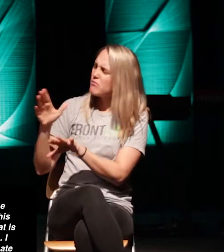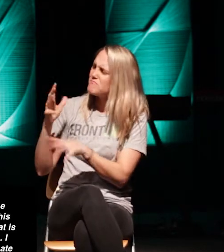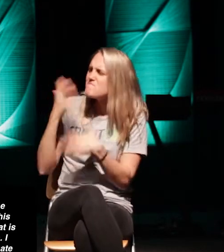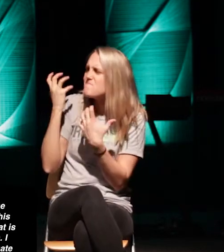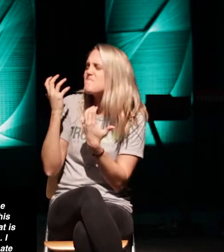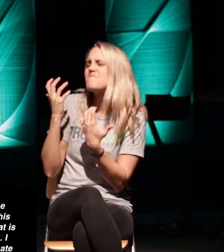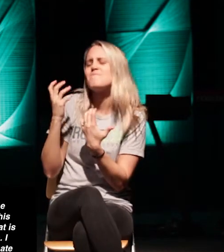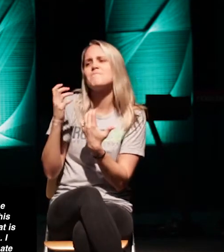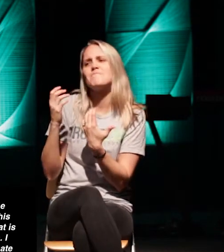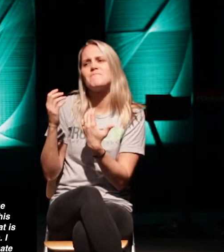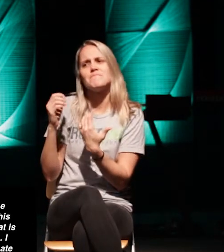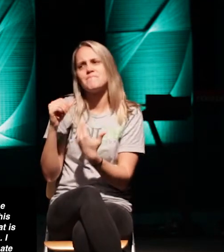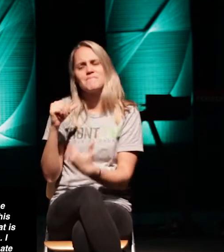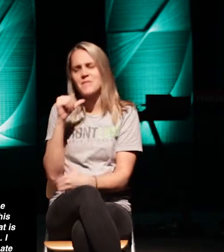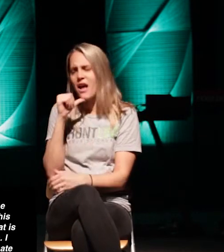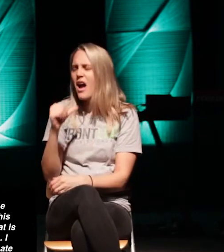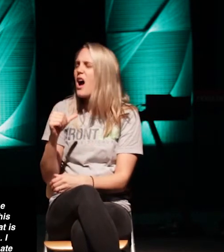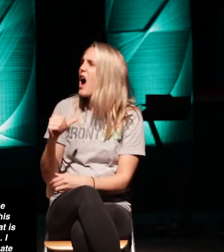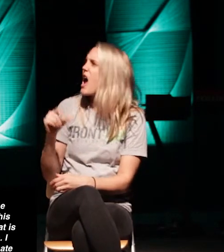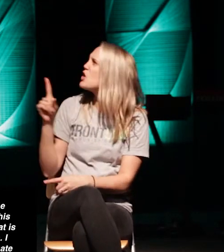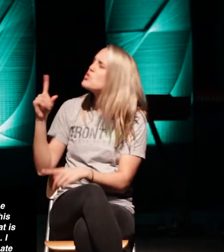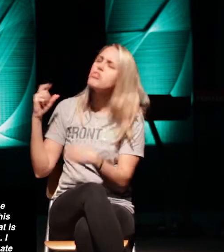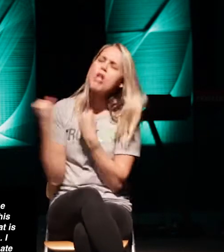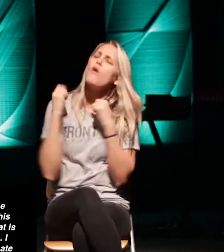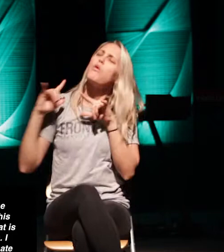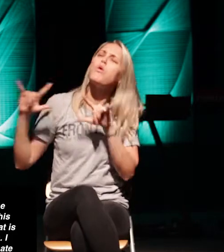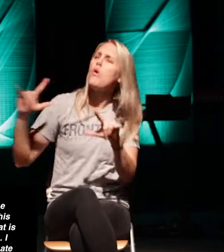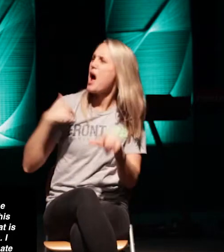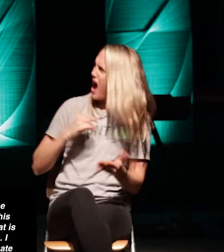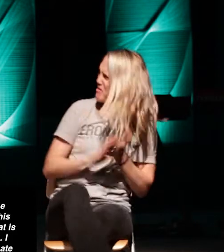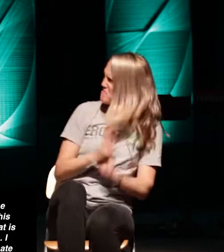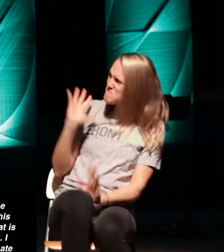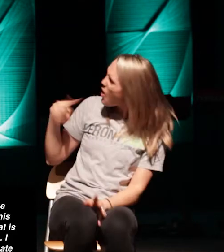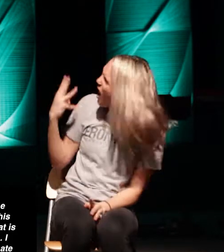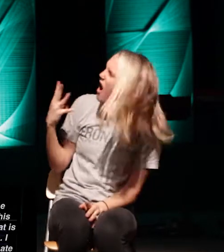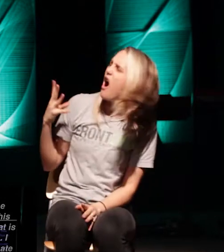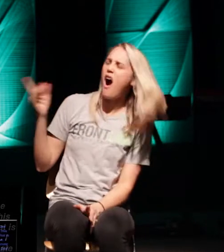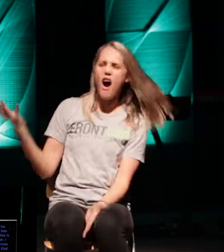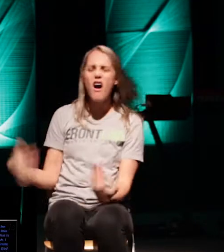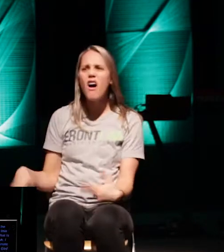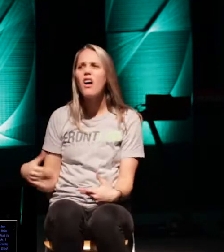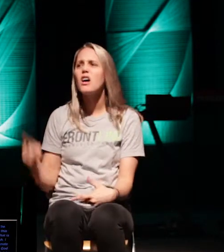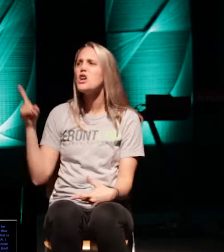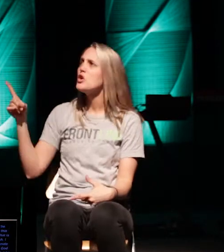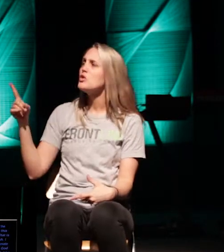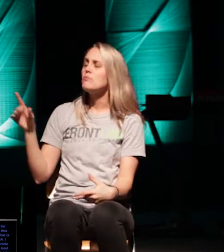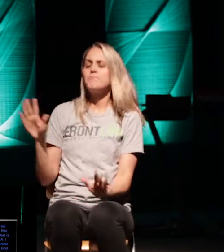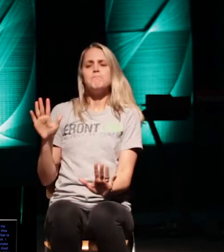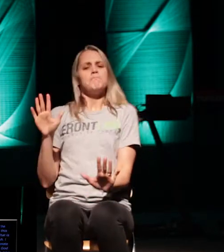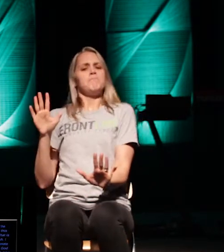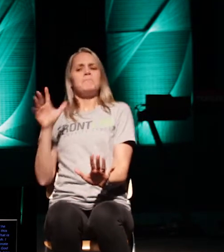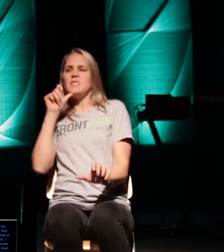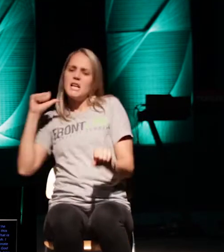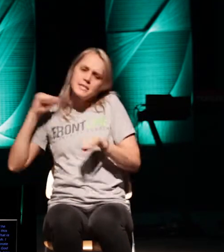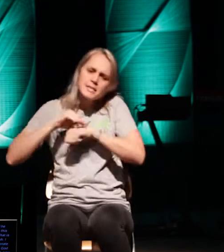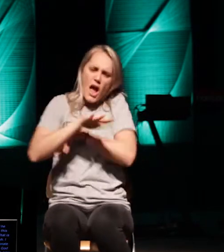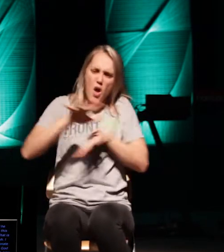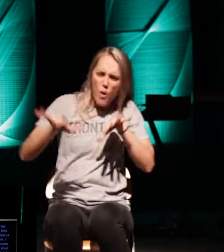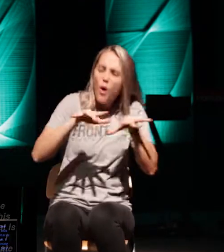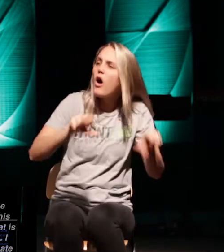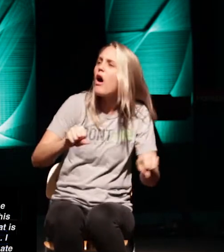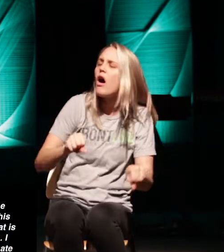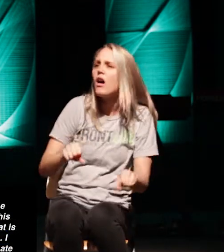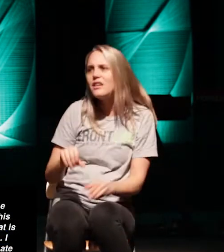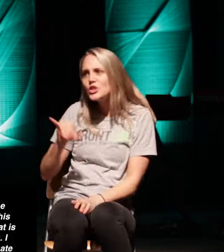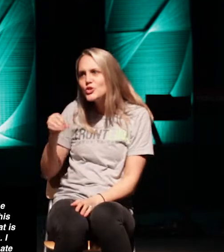in love, and that drives me nuts. And a God who relents from sending calamity, just bring it already. This is Jonah's prayer.